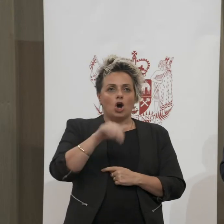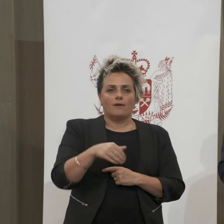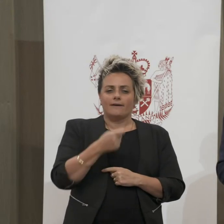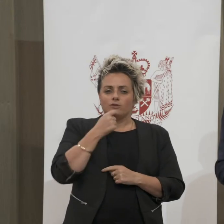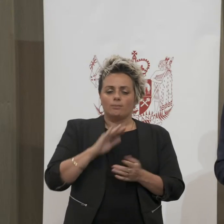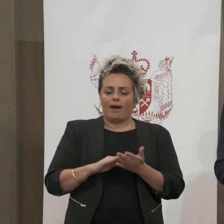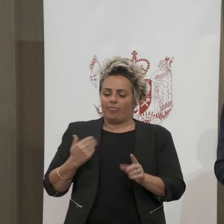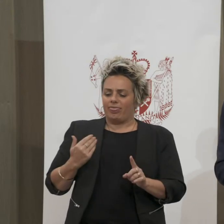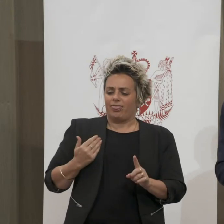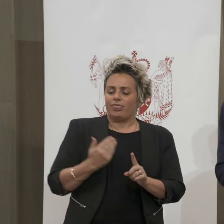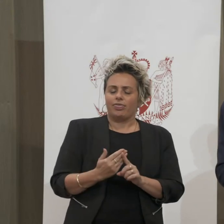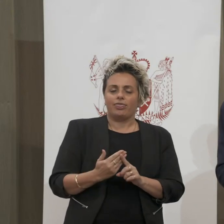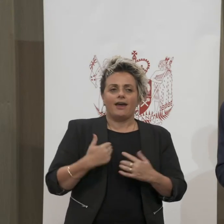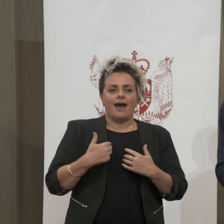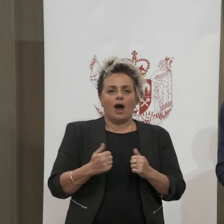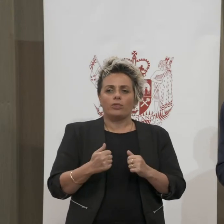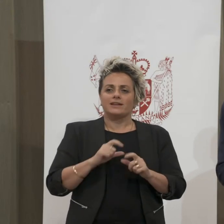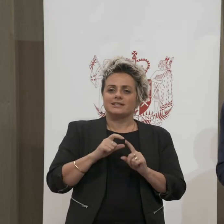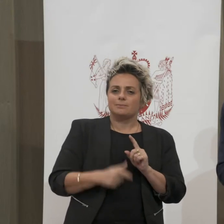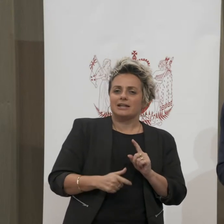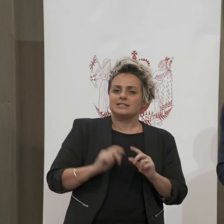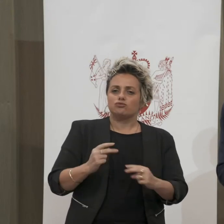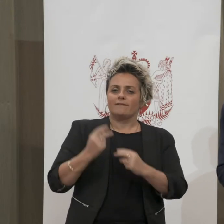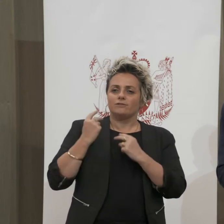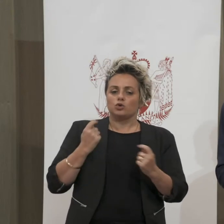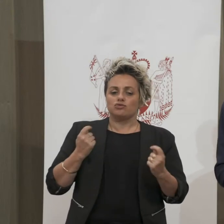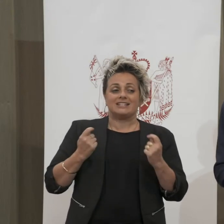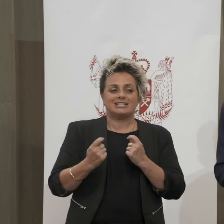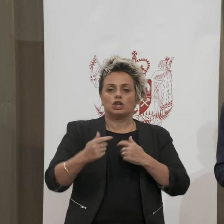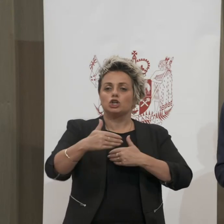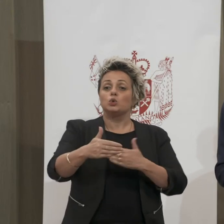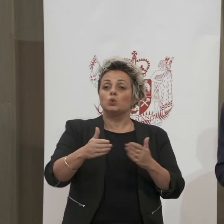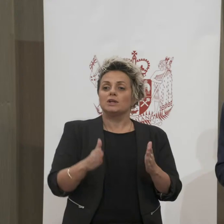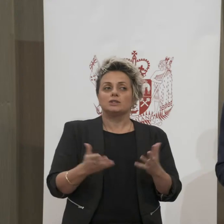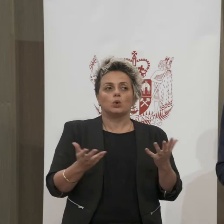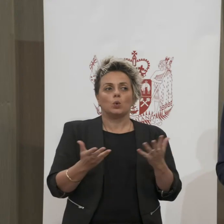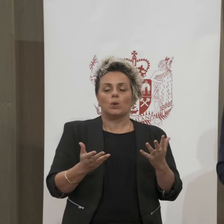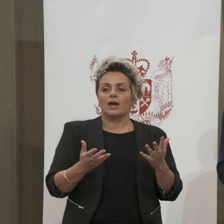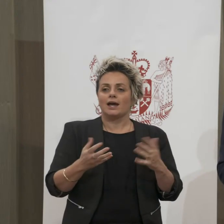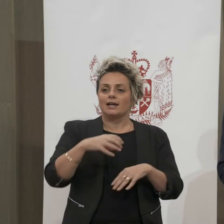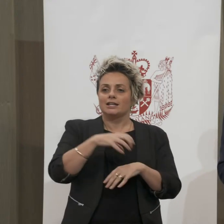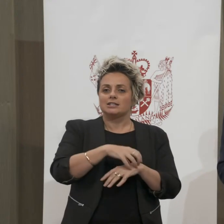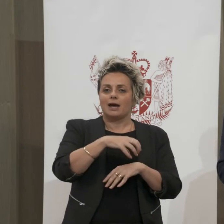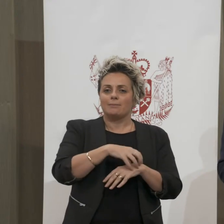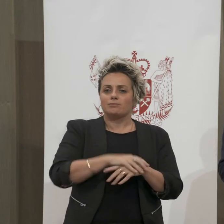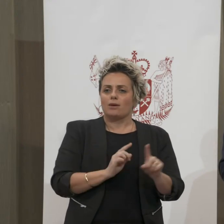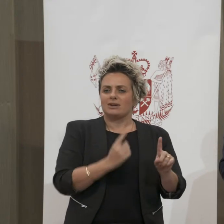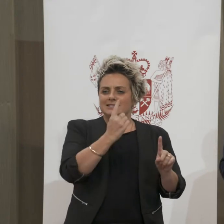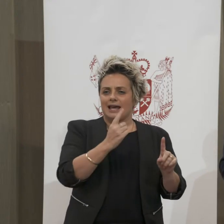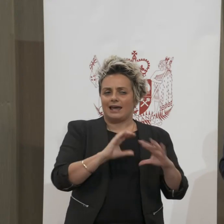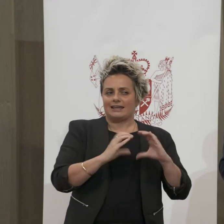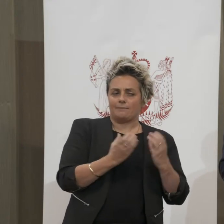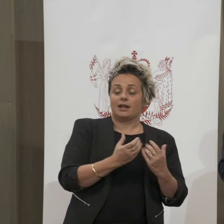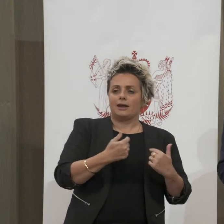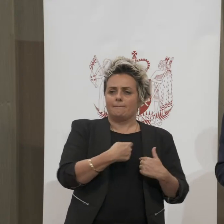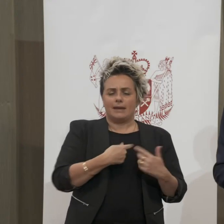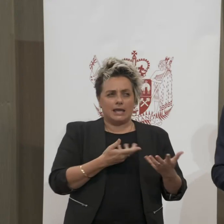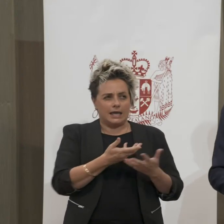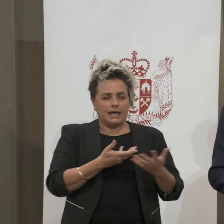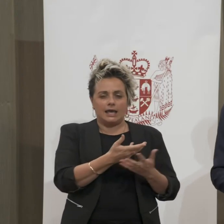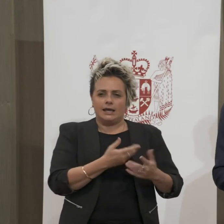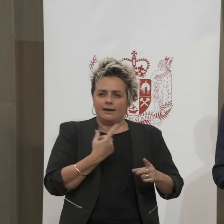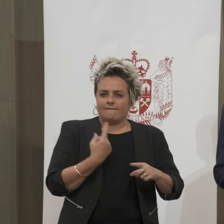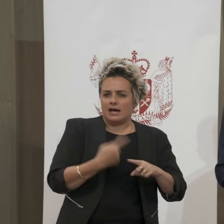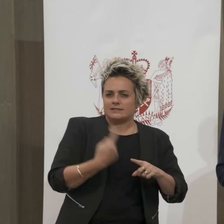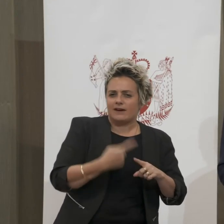few months, the Health and Disability Review Transition Unit within the Department of Prime Minister and Cabinet and I have been working at